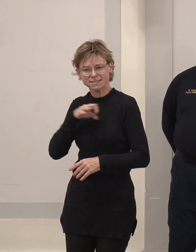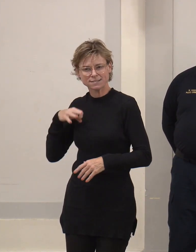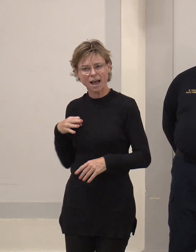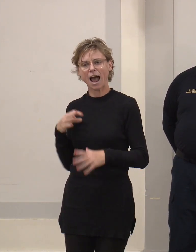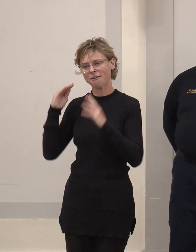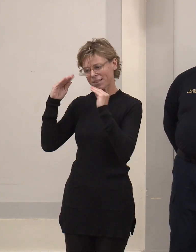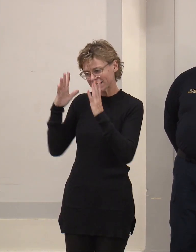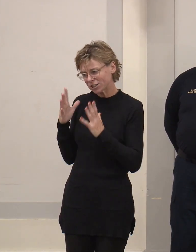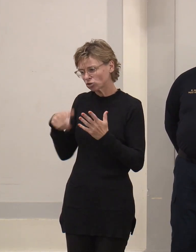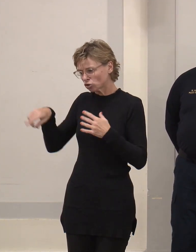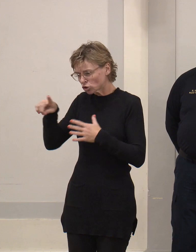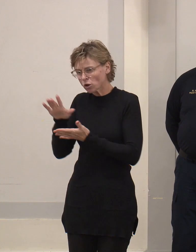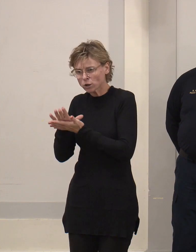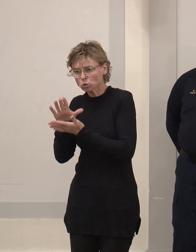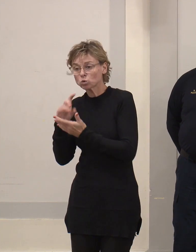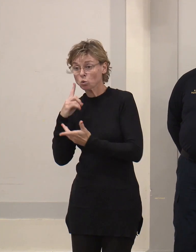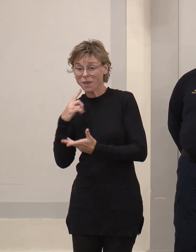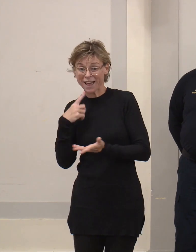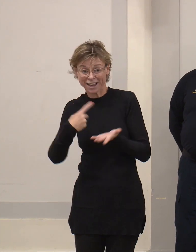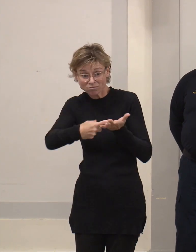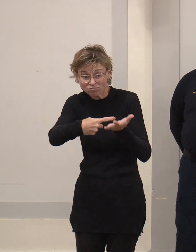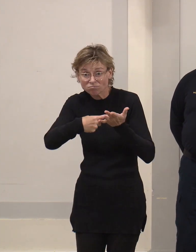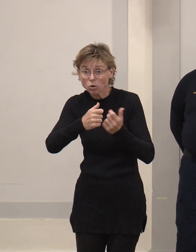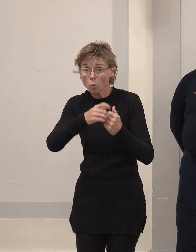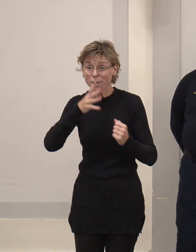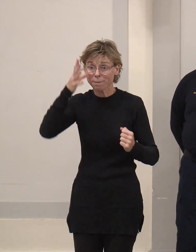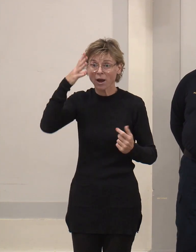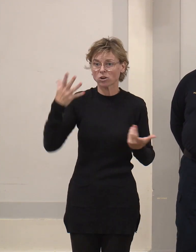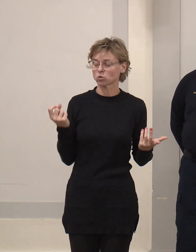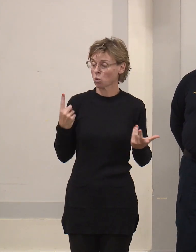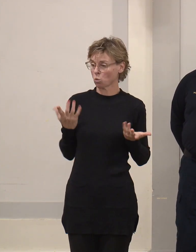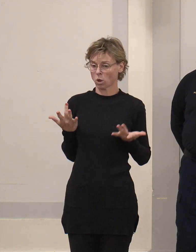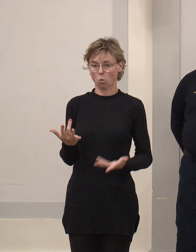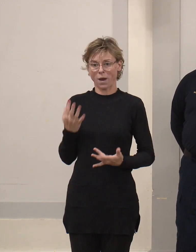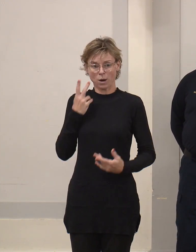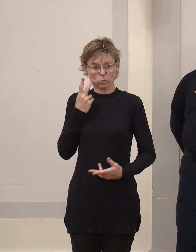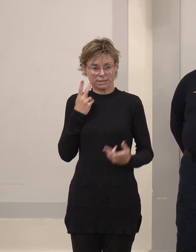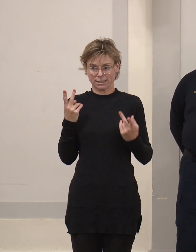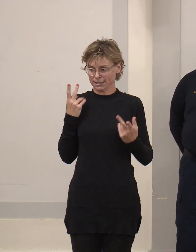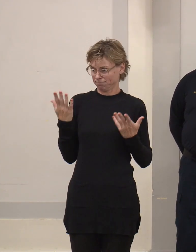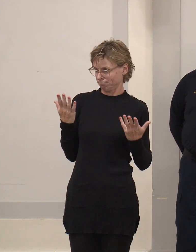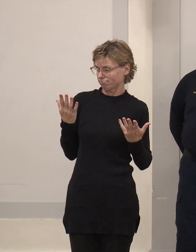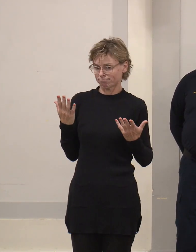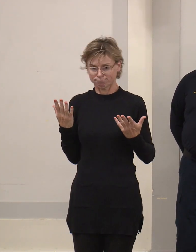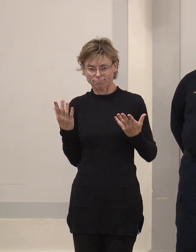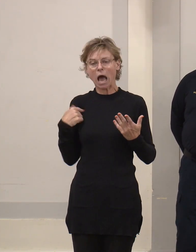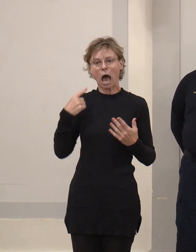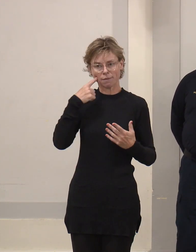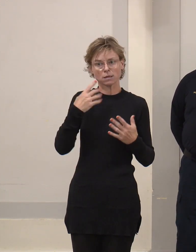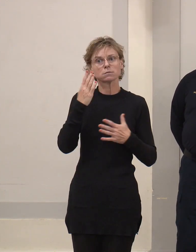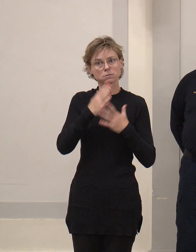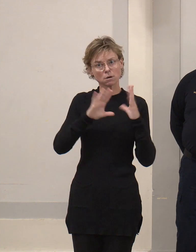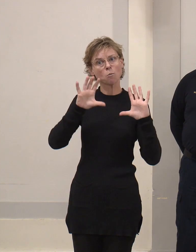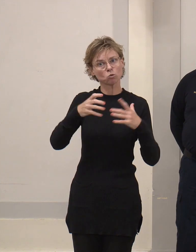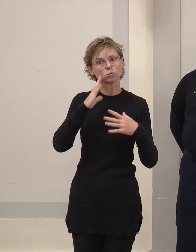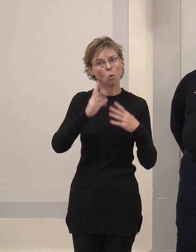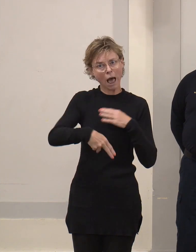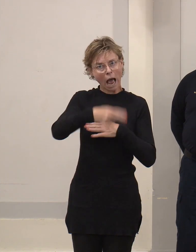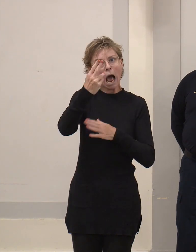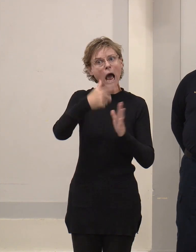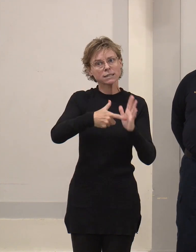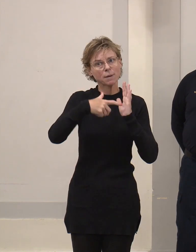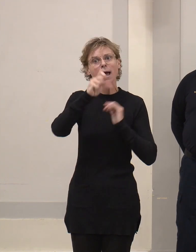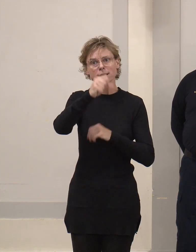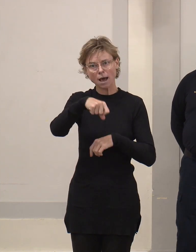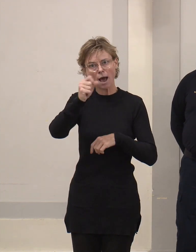also begin to have those conversations. And so I think we're waiting and seeing. I think that there will be a high demand for some groups, but we know that other groups will have to